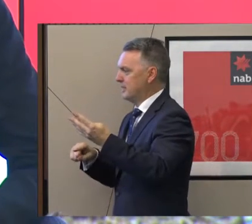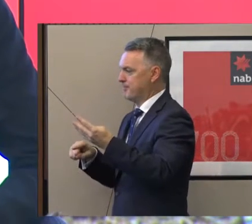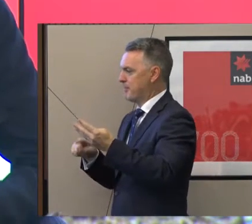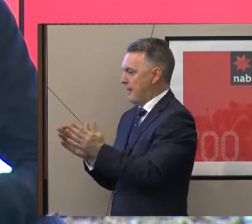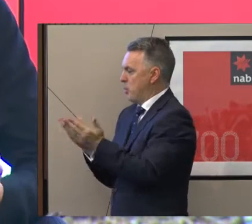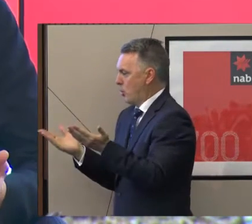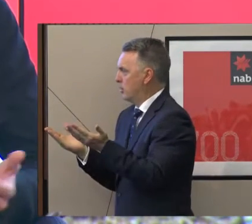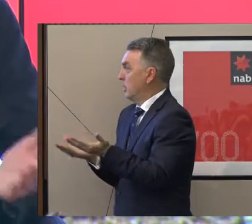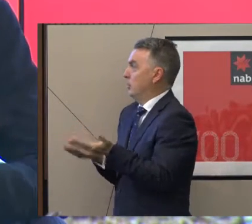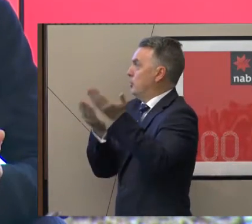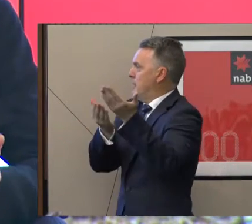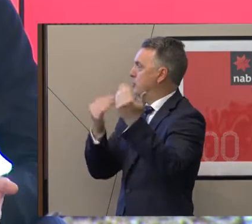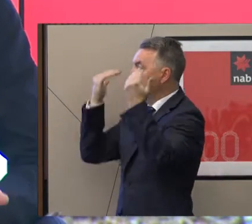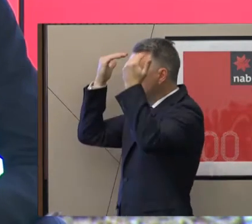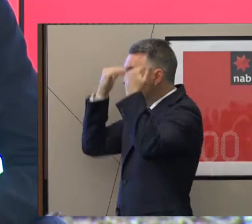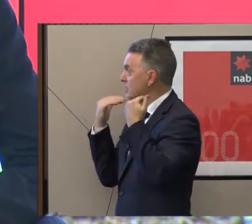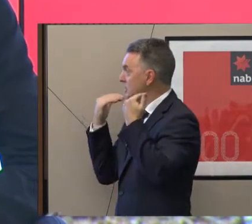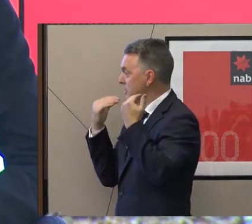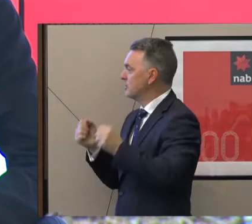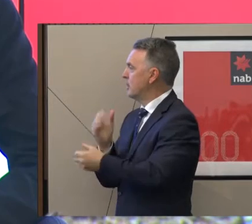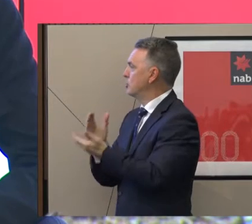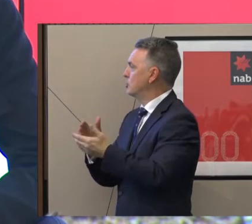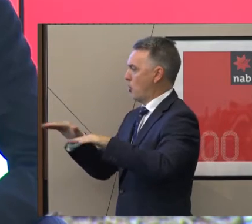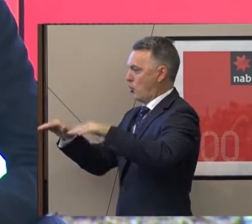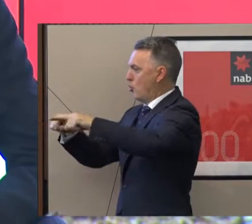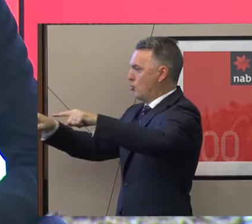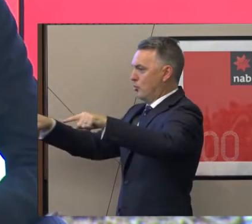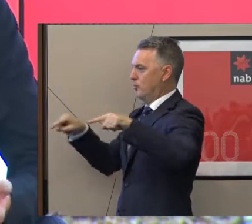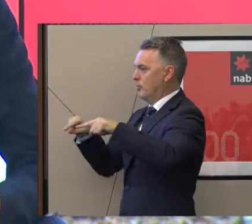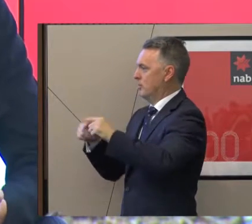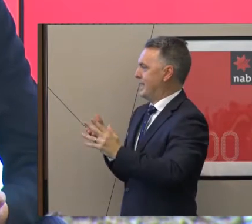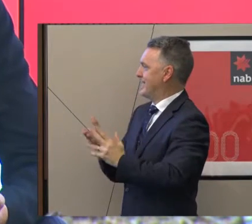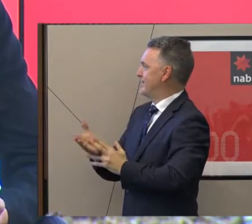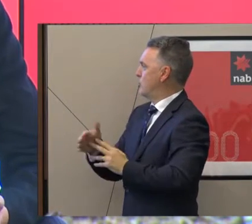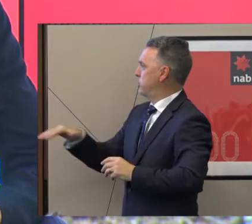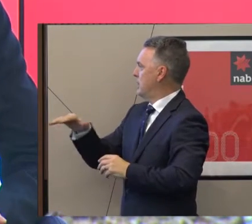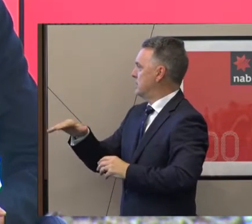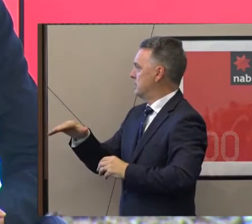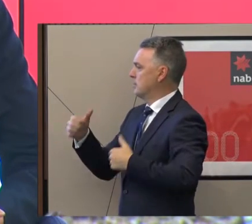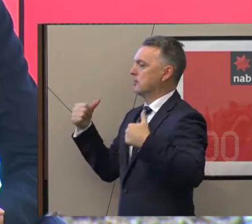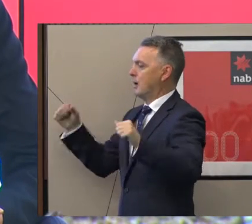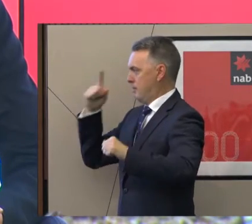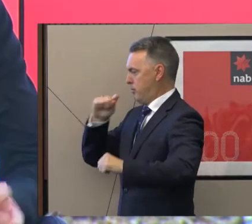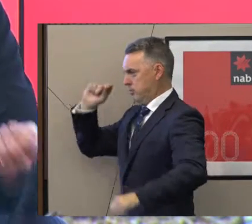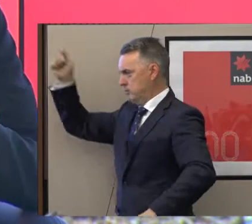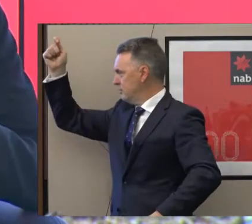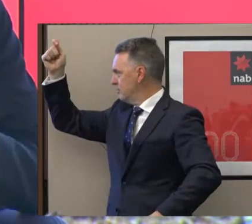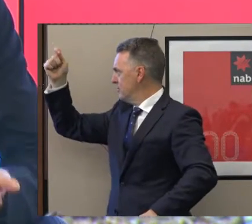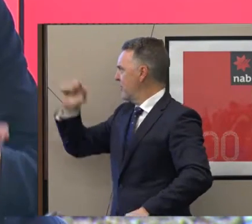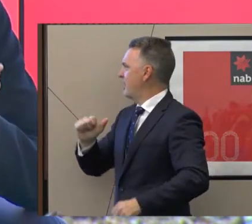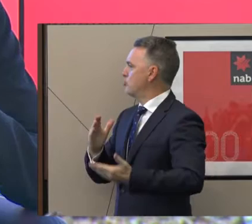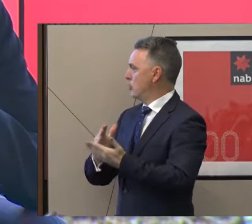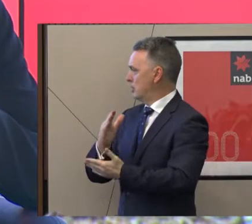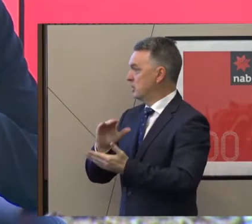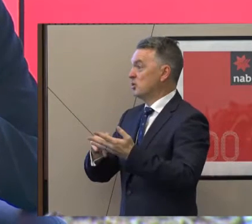example, so that they can actually make the courtroom an accessible place for people with disabilities to actually enforce their rights. So I guess it's the